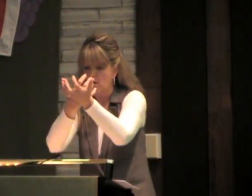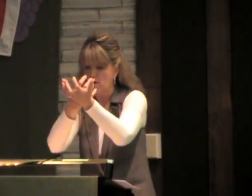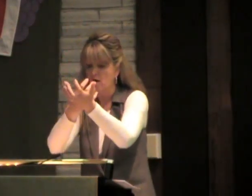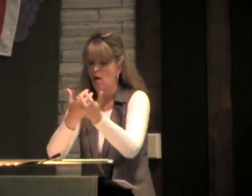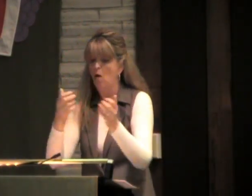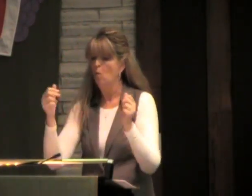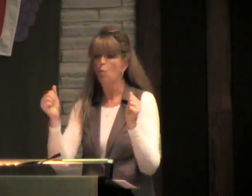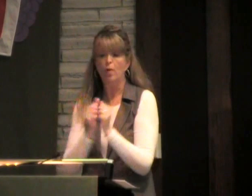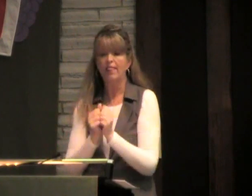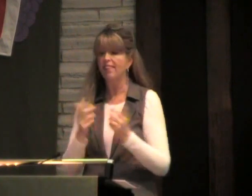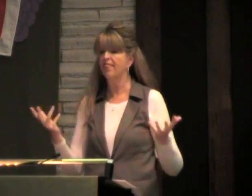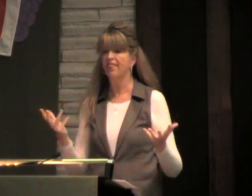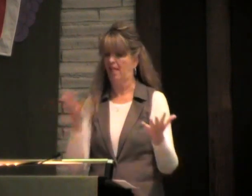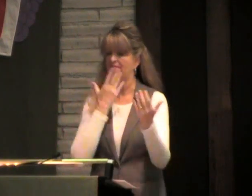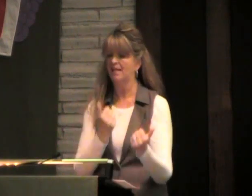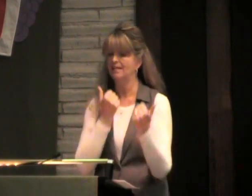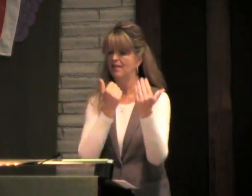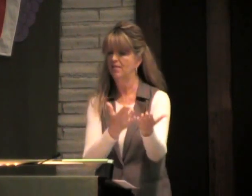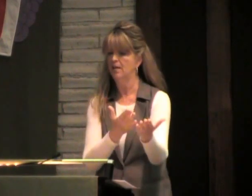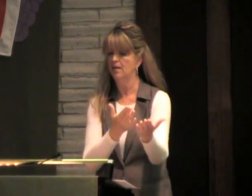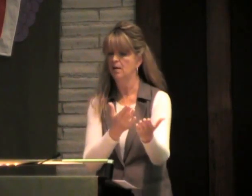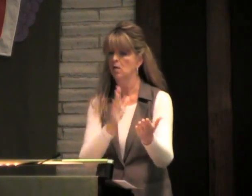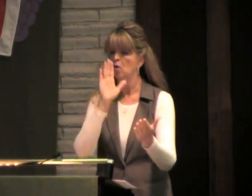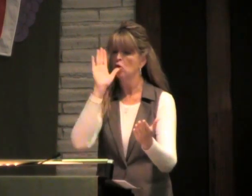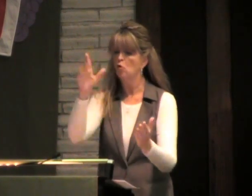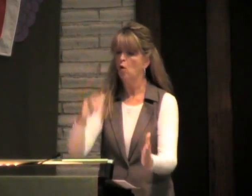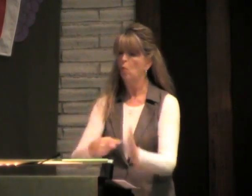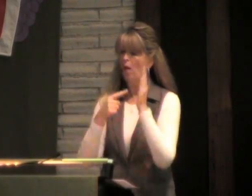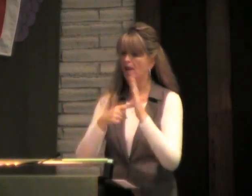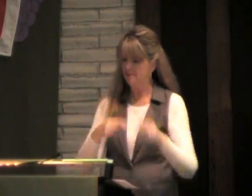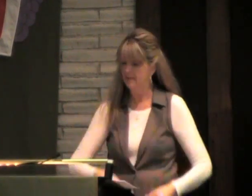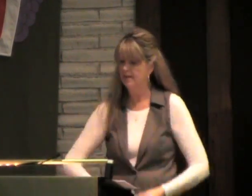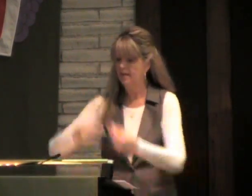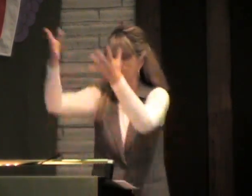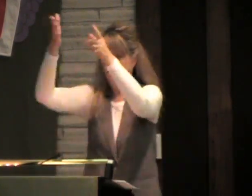with prayer and petition and thanksgiving,